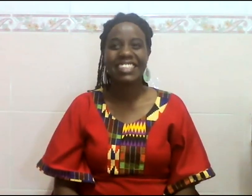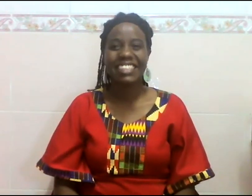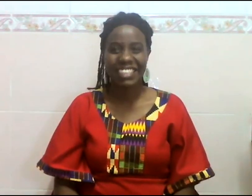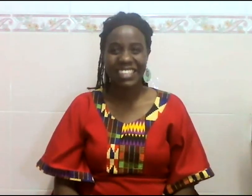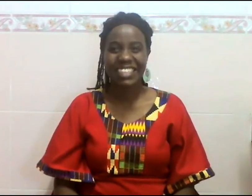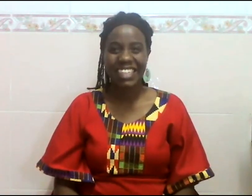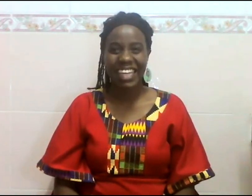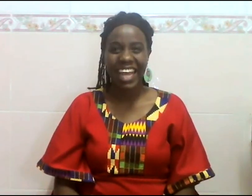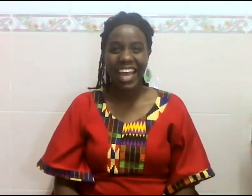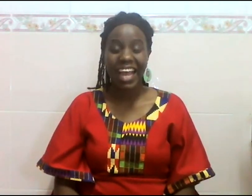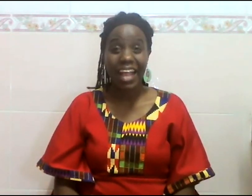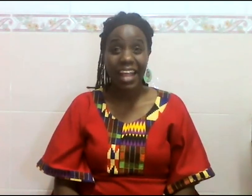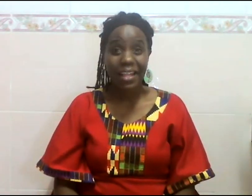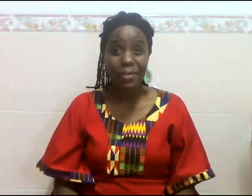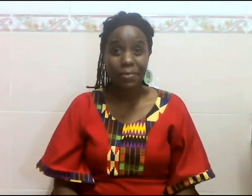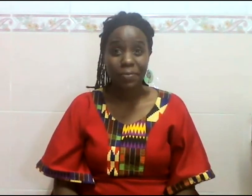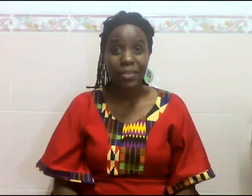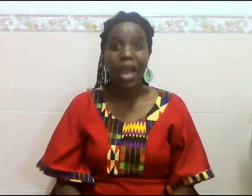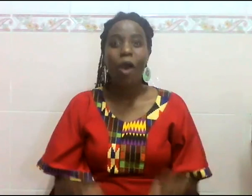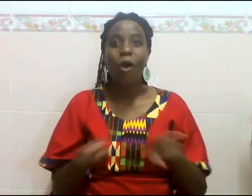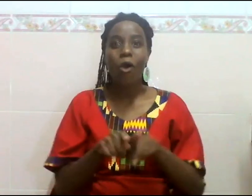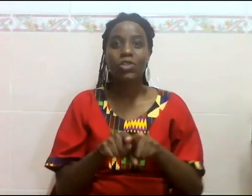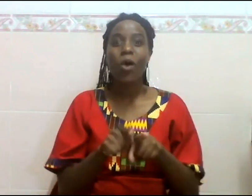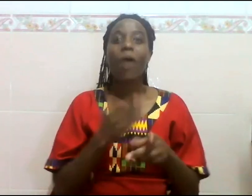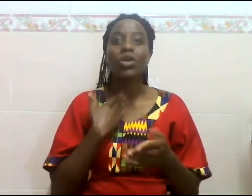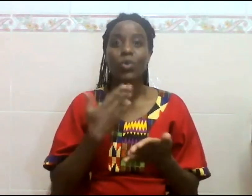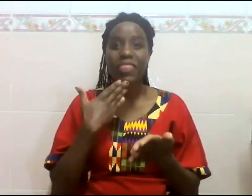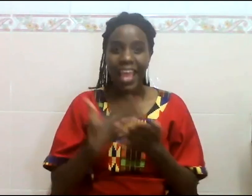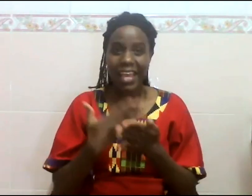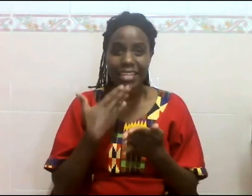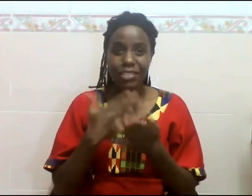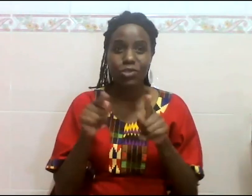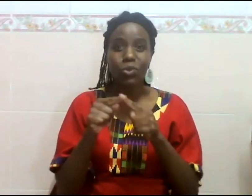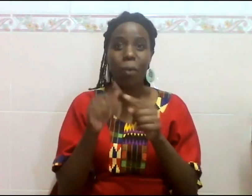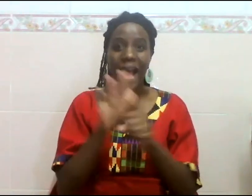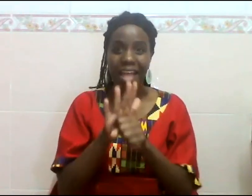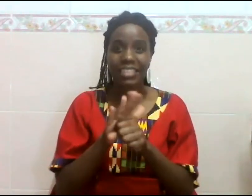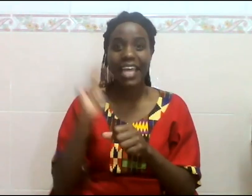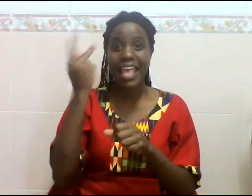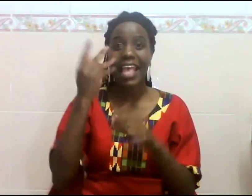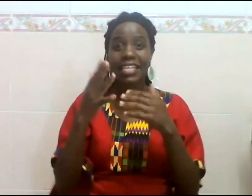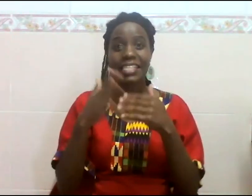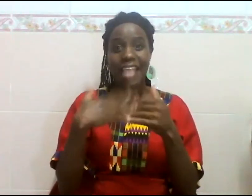And I want to also thank you so much for the Kenyan Sign Language interpreters.